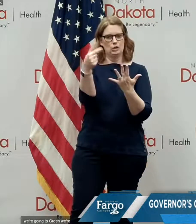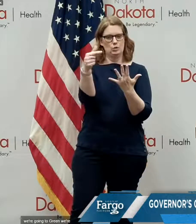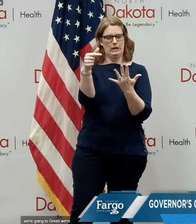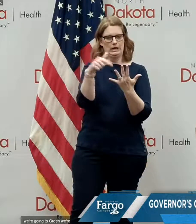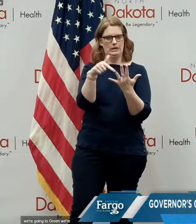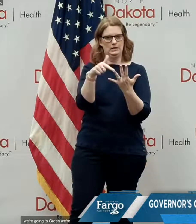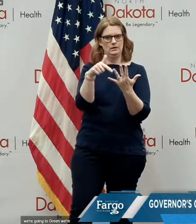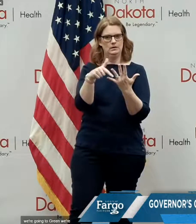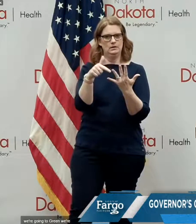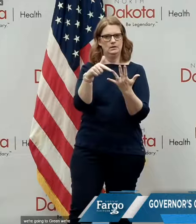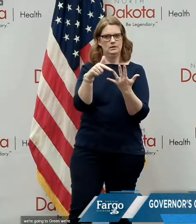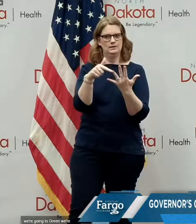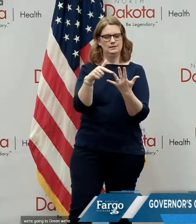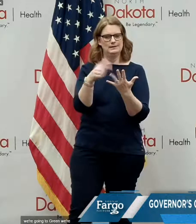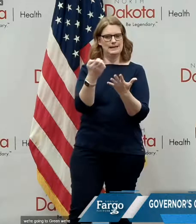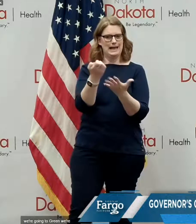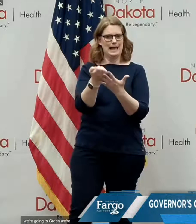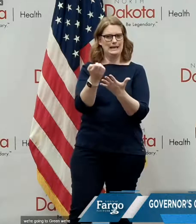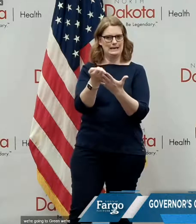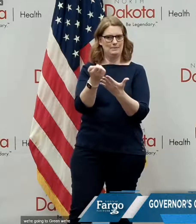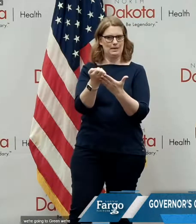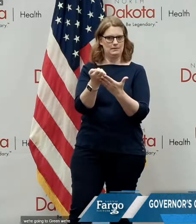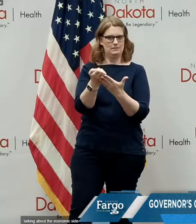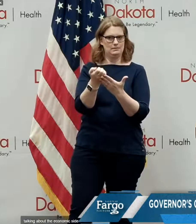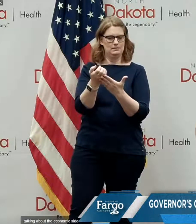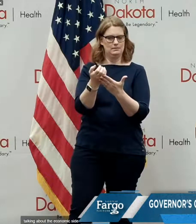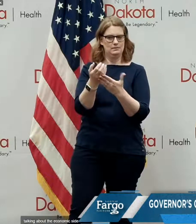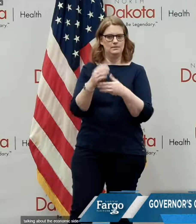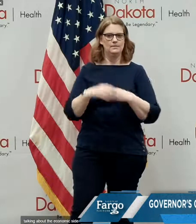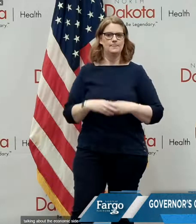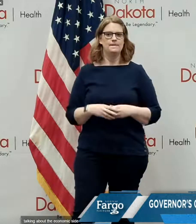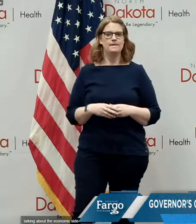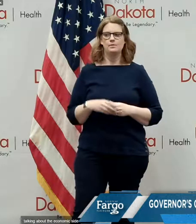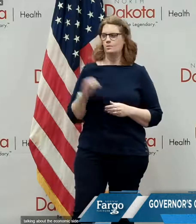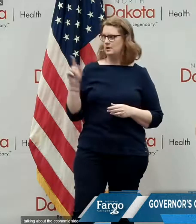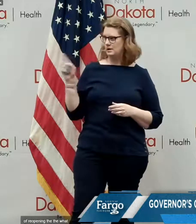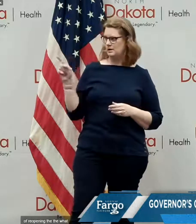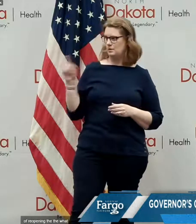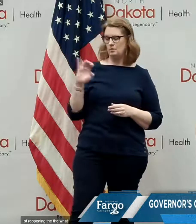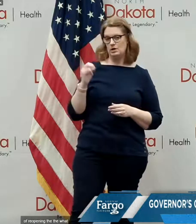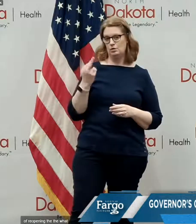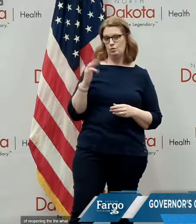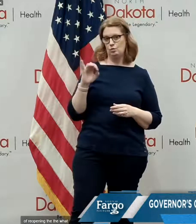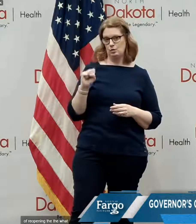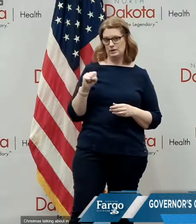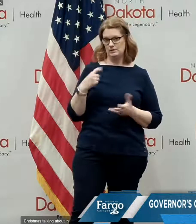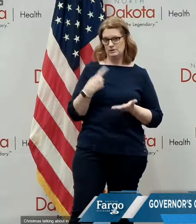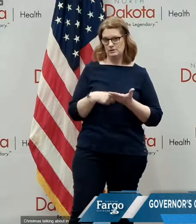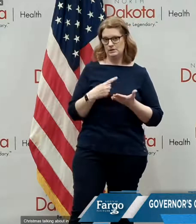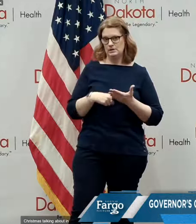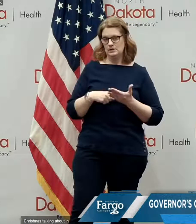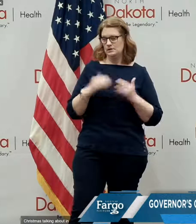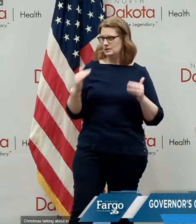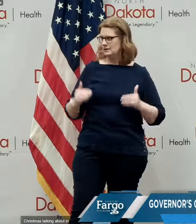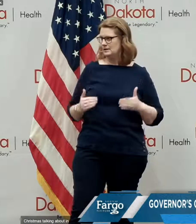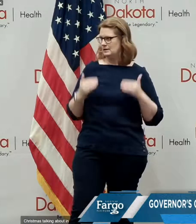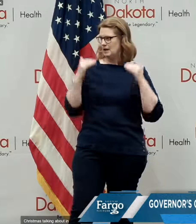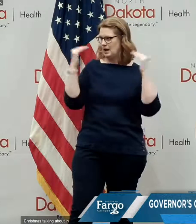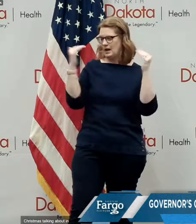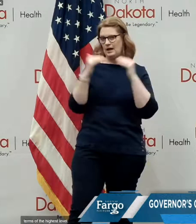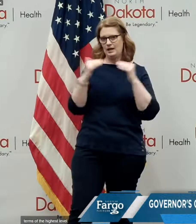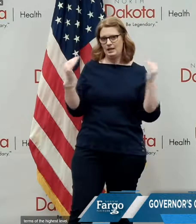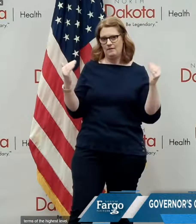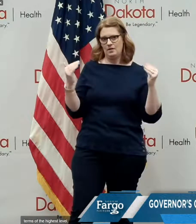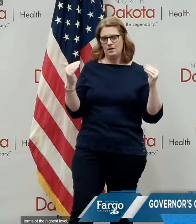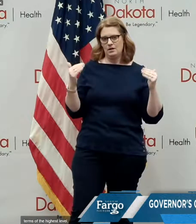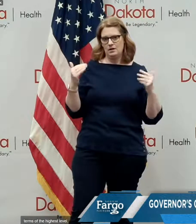economic side of reopening. What Chris was talking about in terms of sort of the highest level, we've got